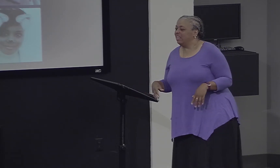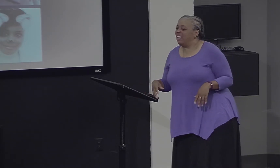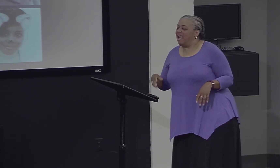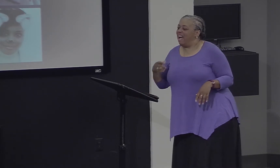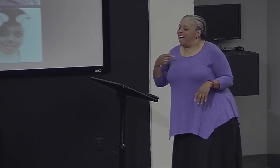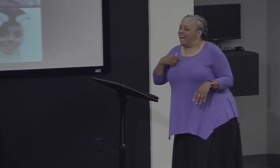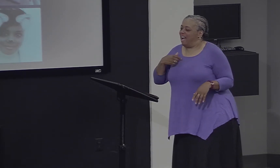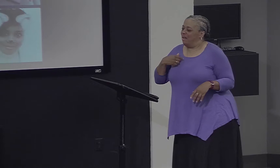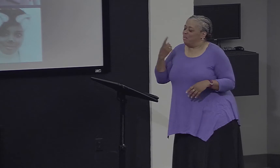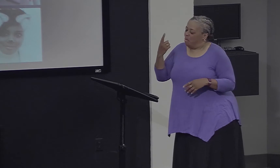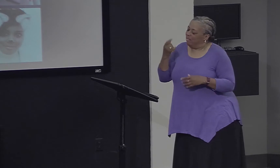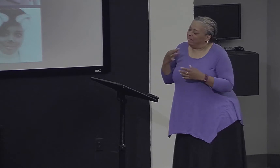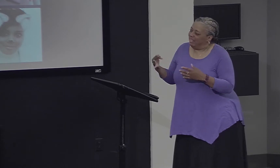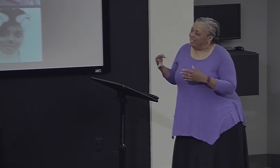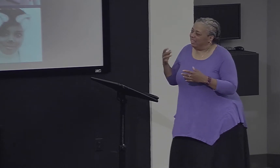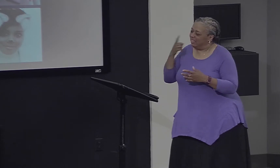are no words.